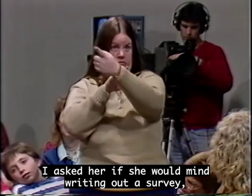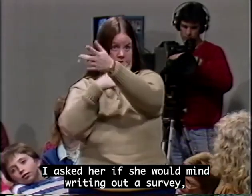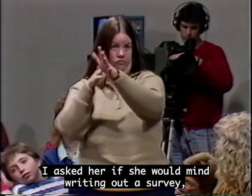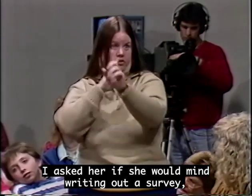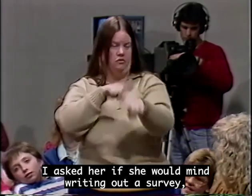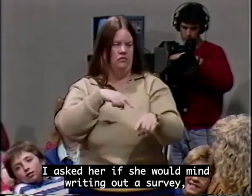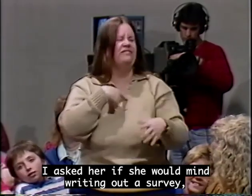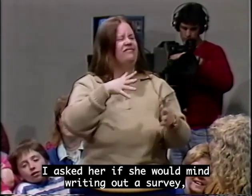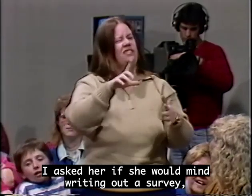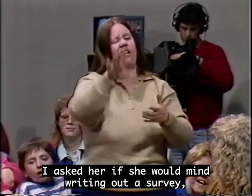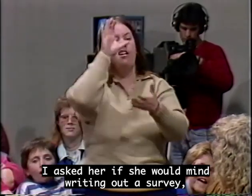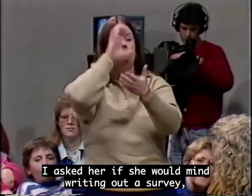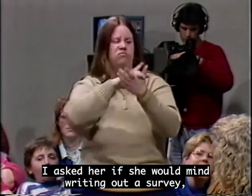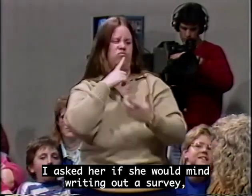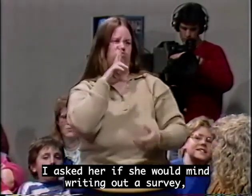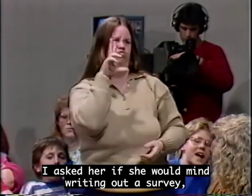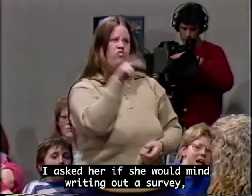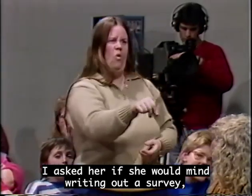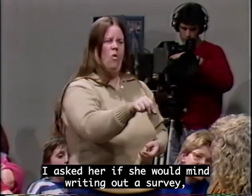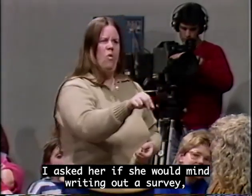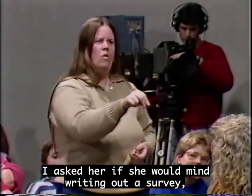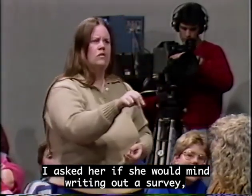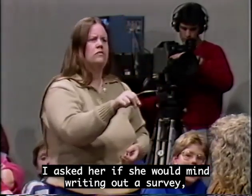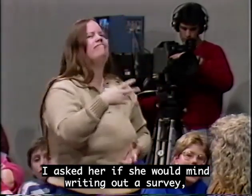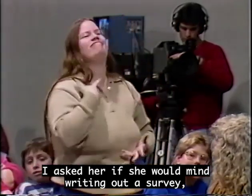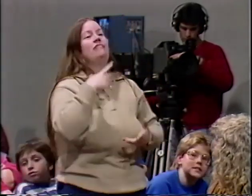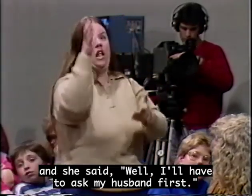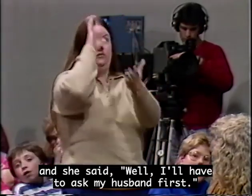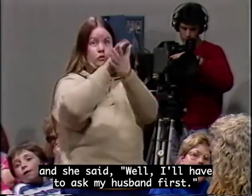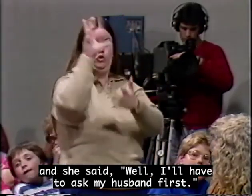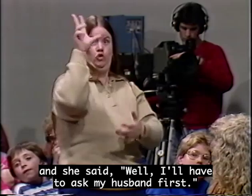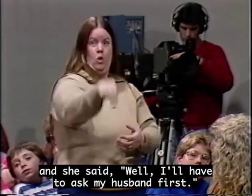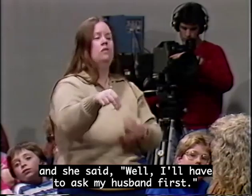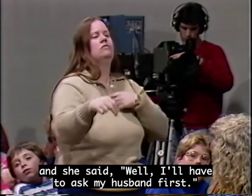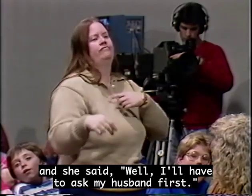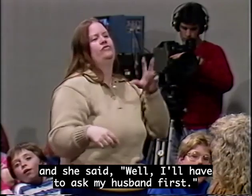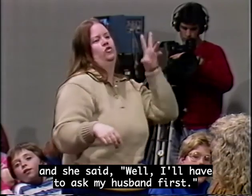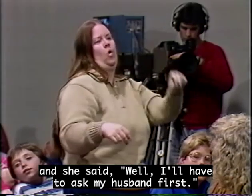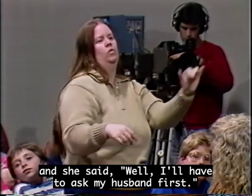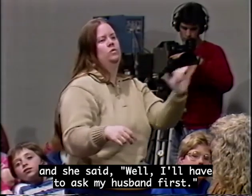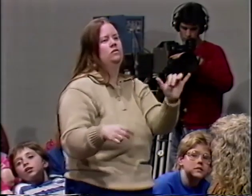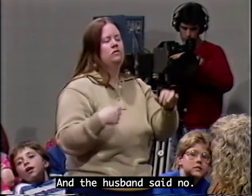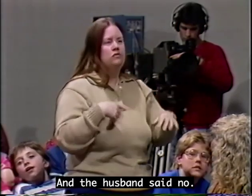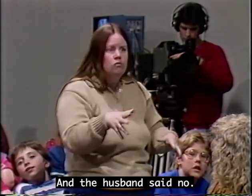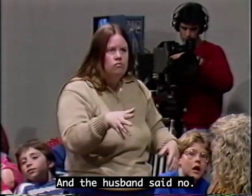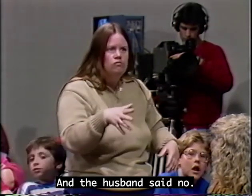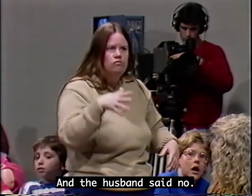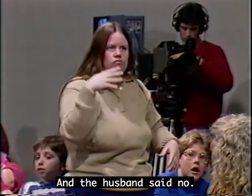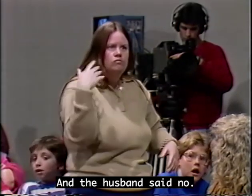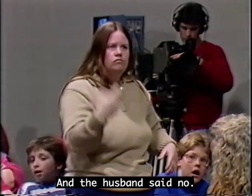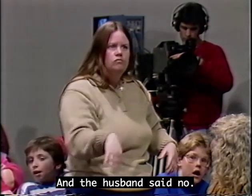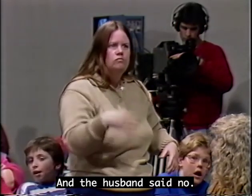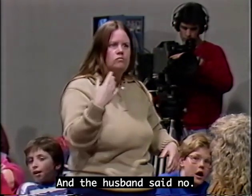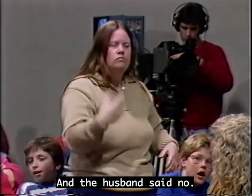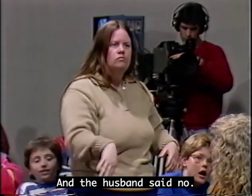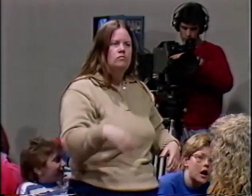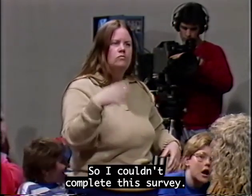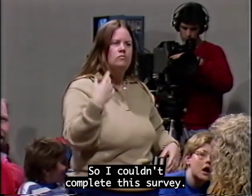mind writing out a survey, and she said, well, I'll have to ask my husband first, and the husband said no. So